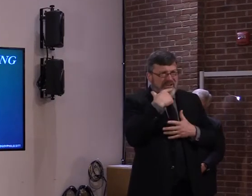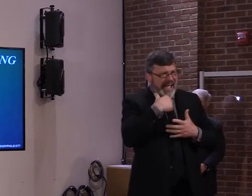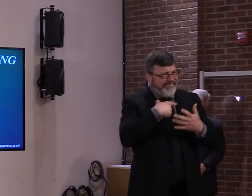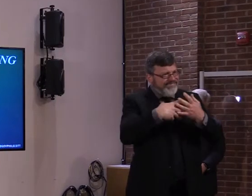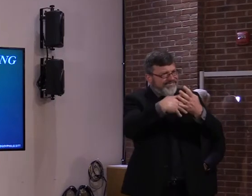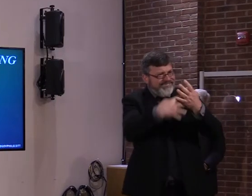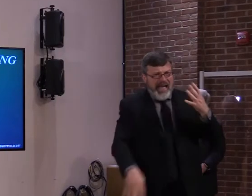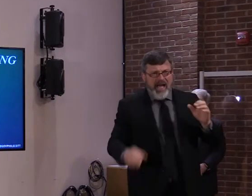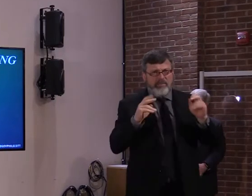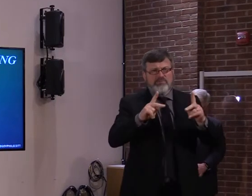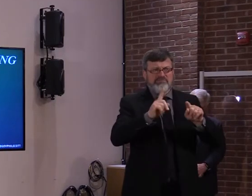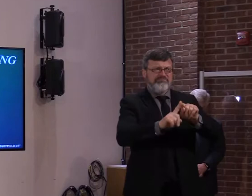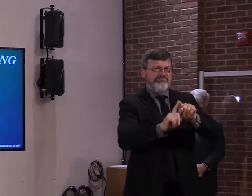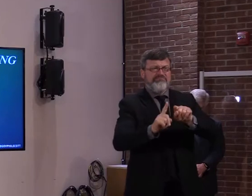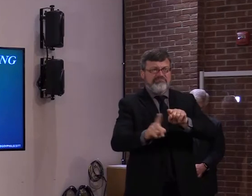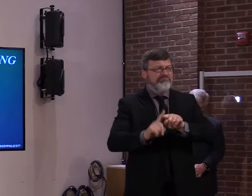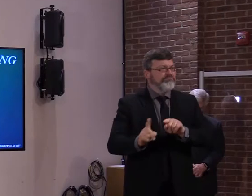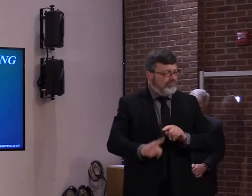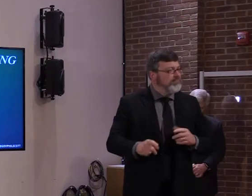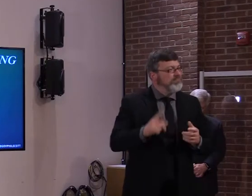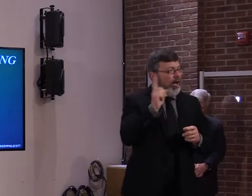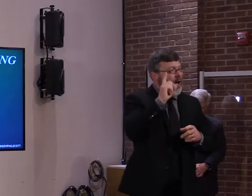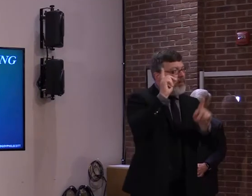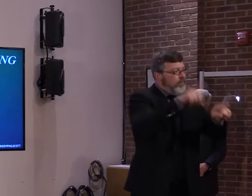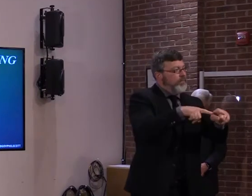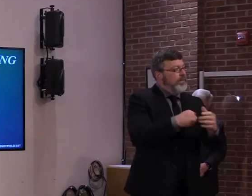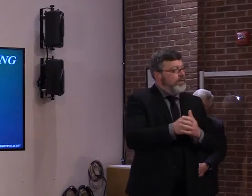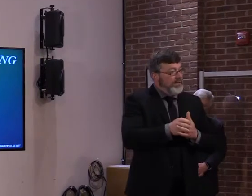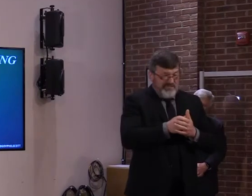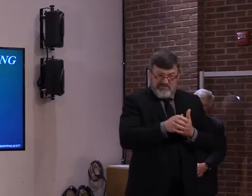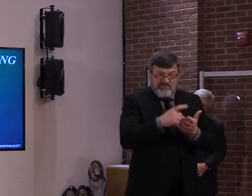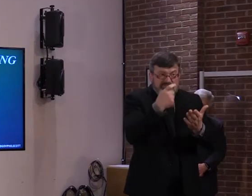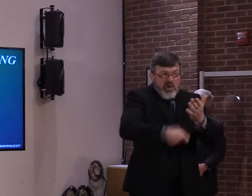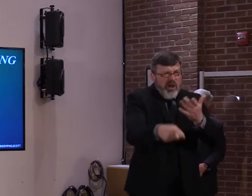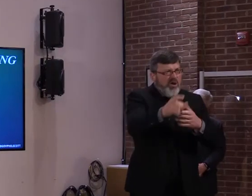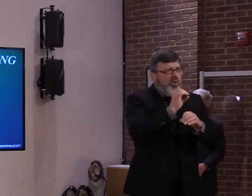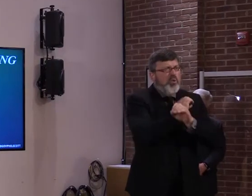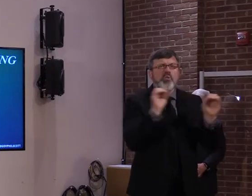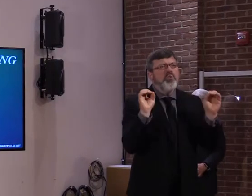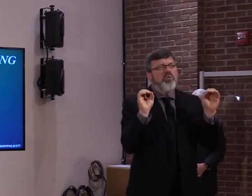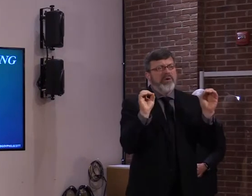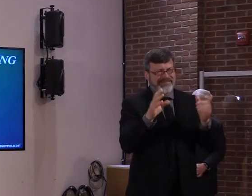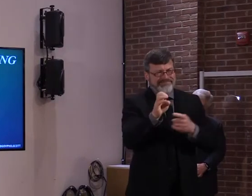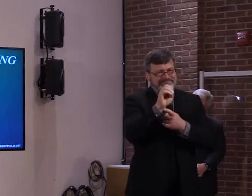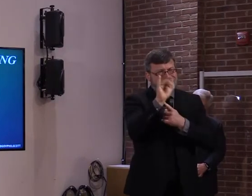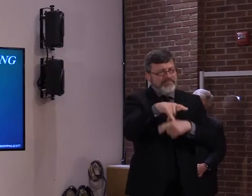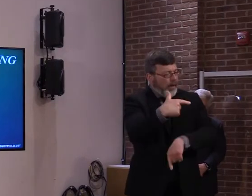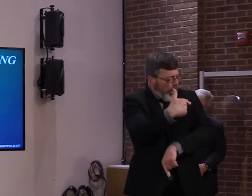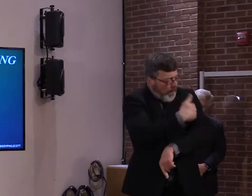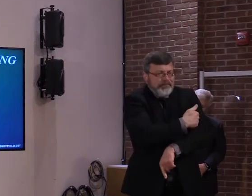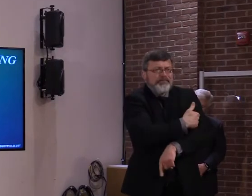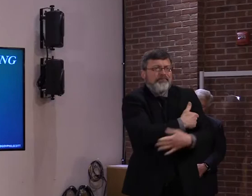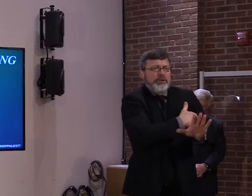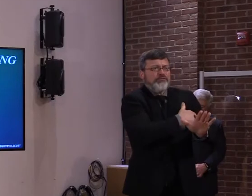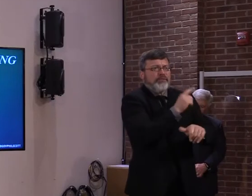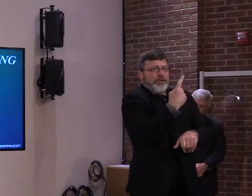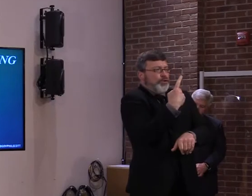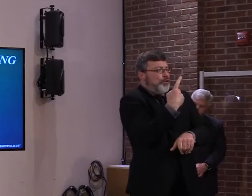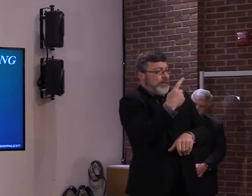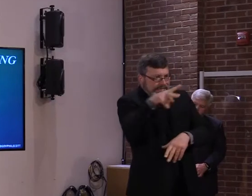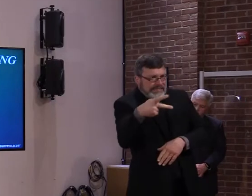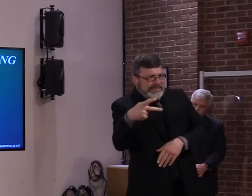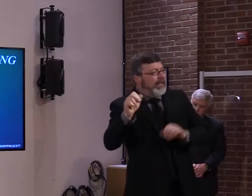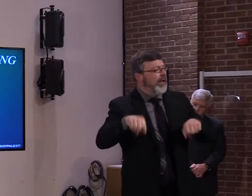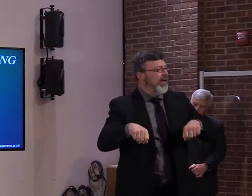get vaccinated. It's free and easy. This is why we're still working hard, as you've just seen, to make